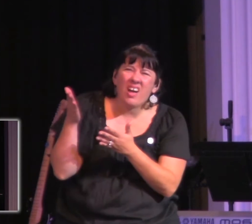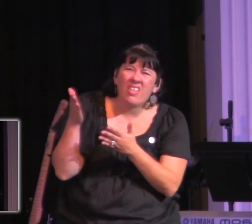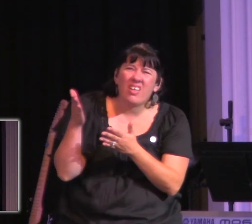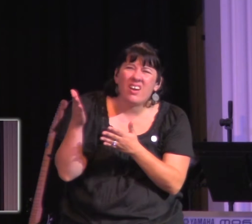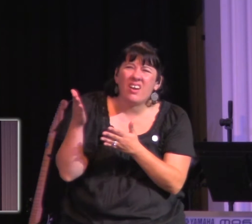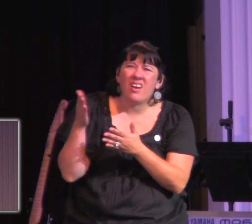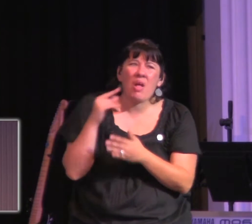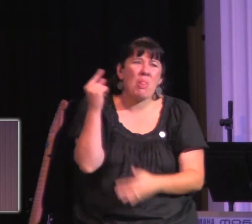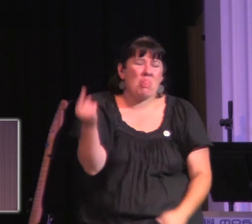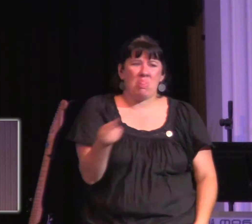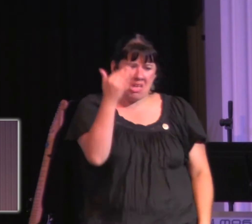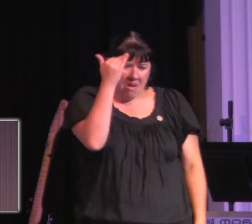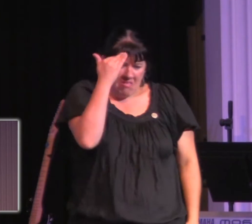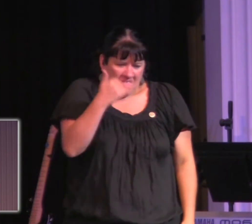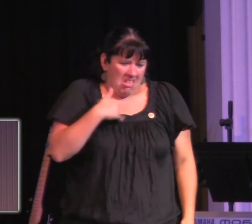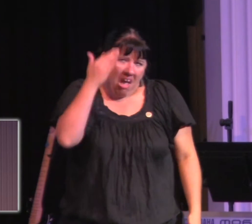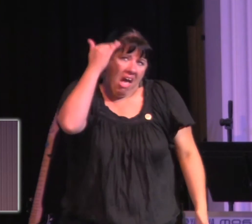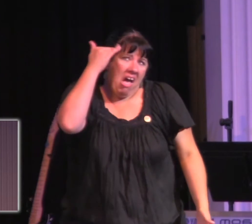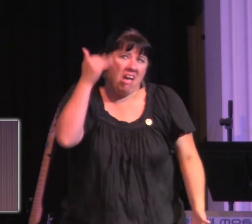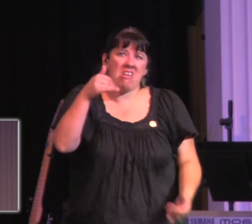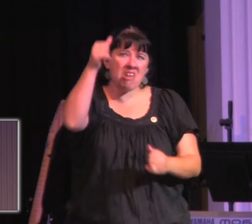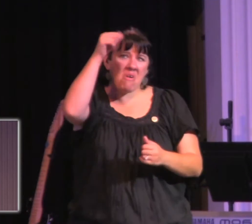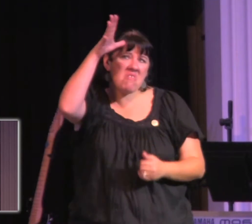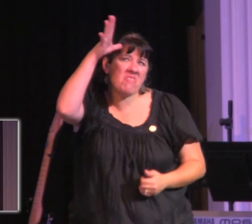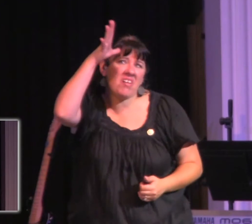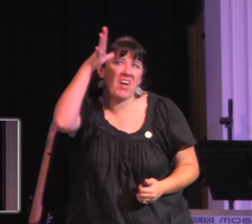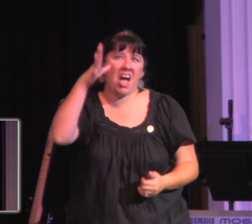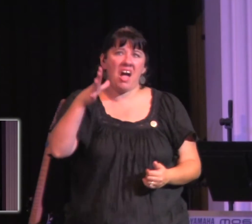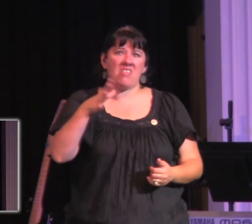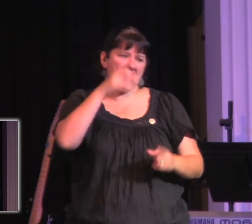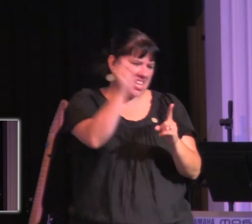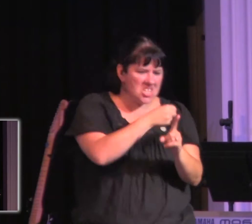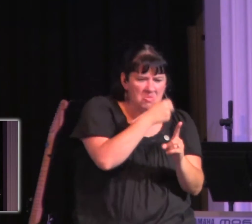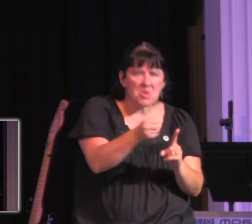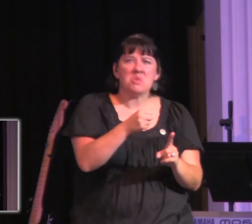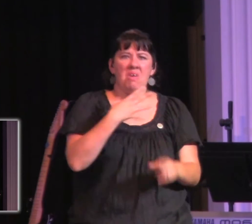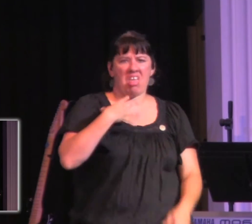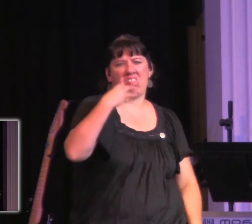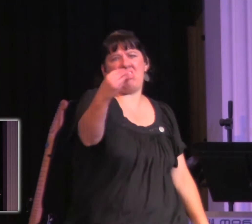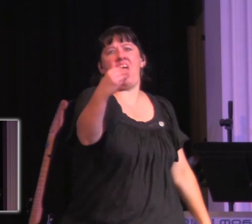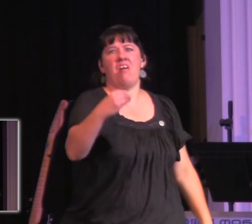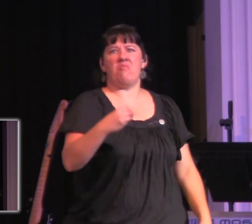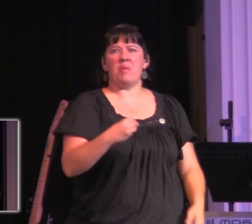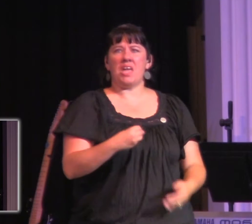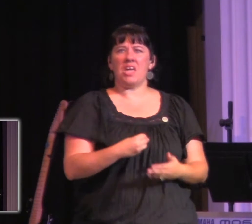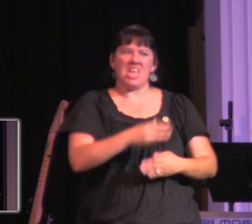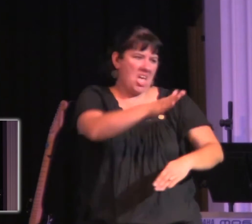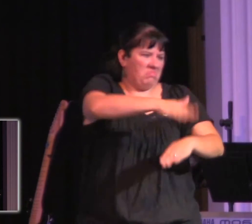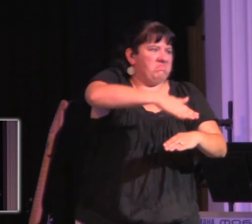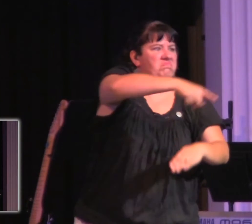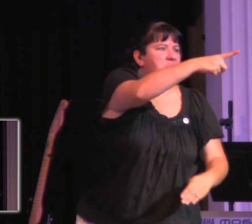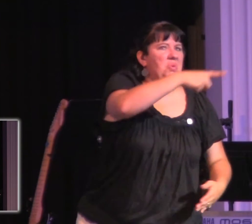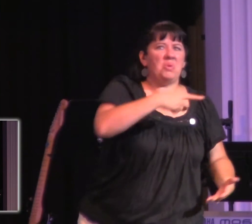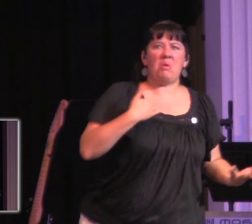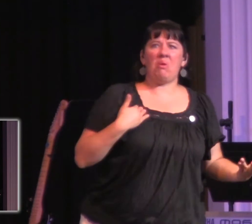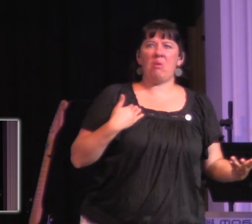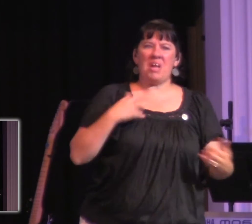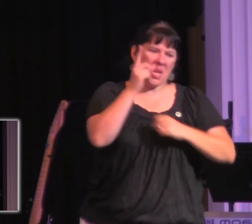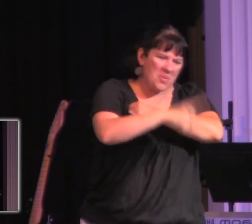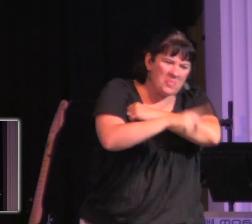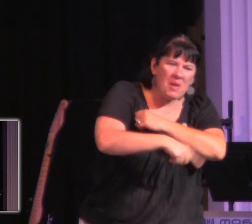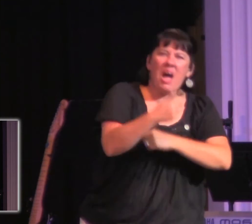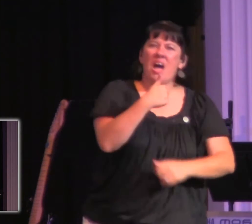only thing I remember of a father is he was abusive. He abandoned me. He scolded me. He was harsh on me.